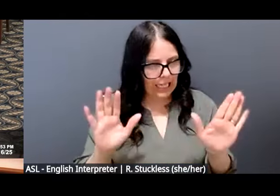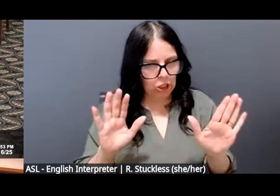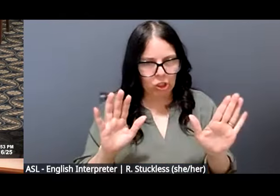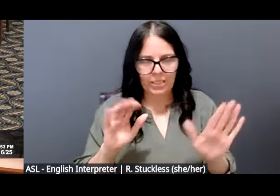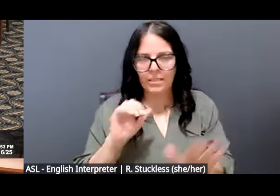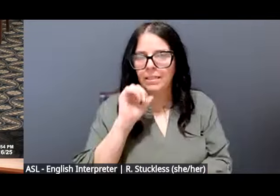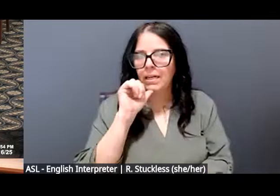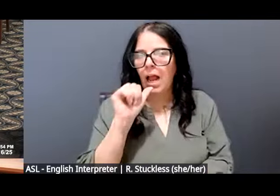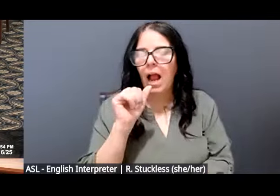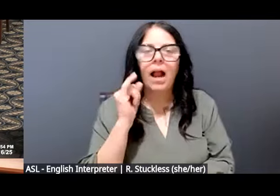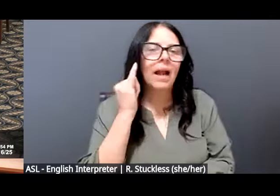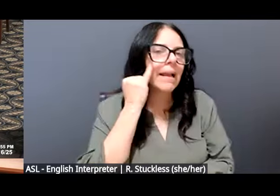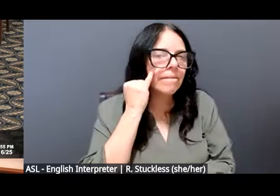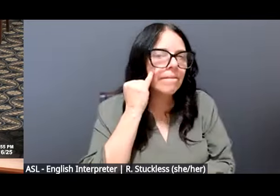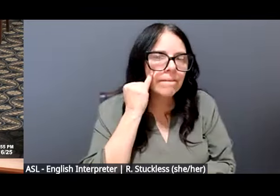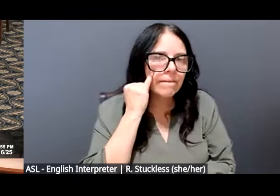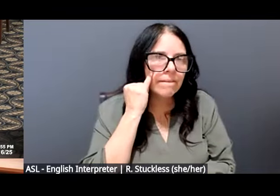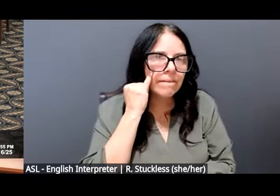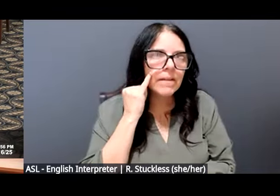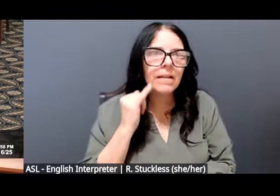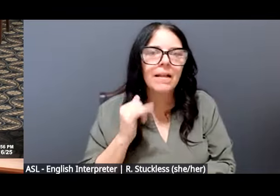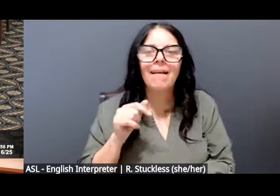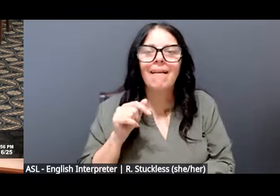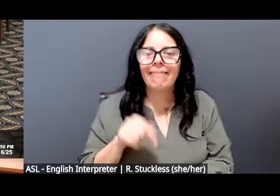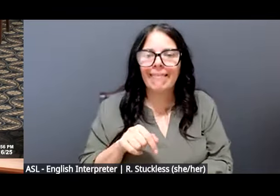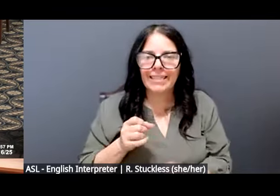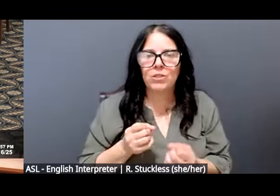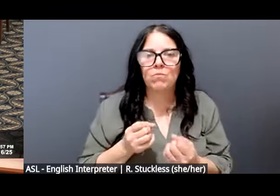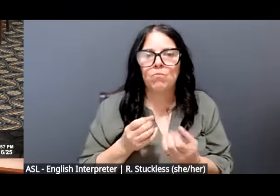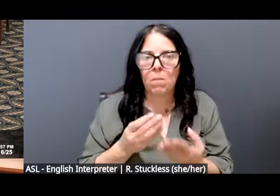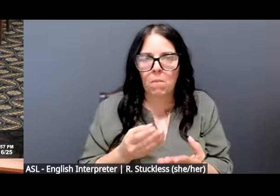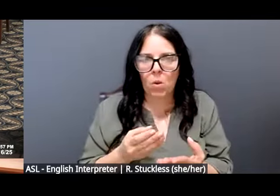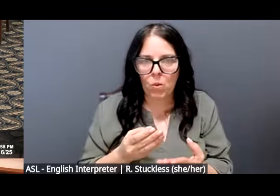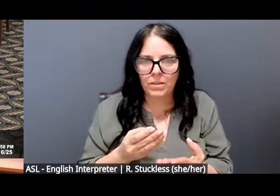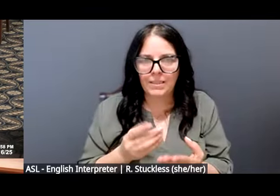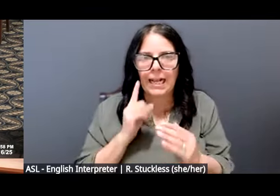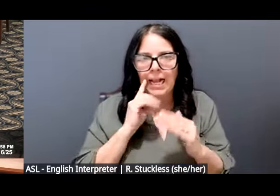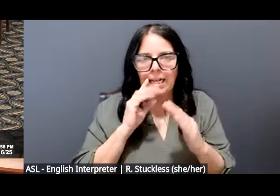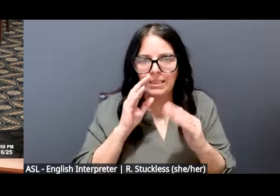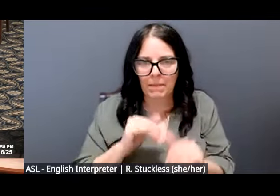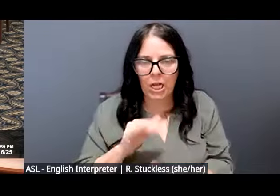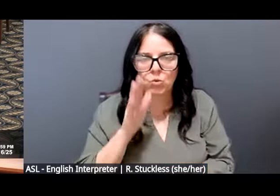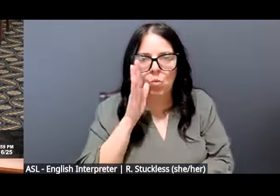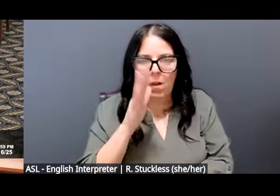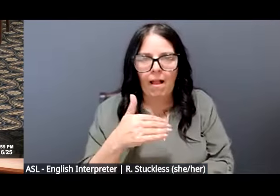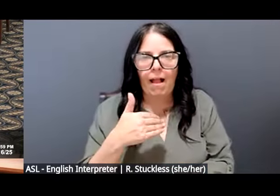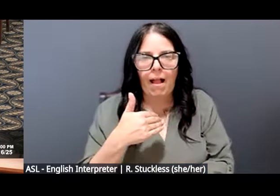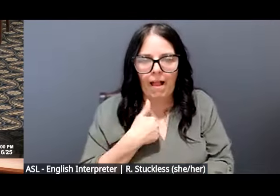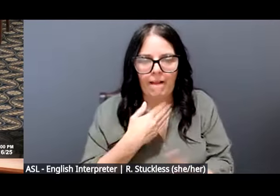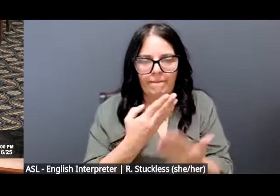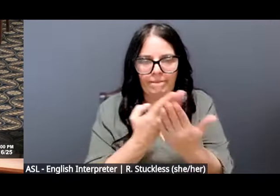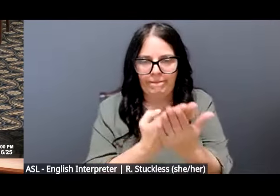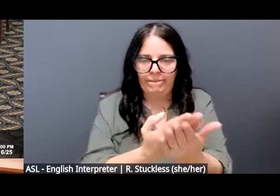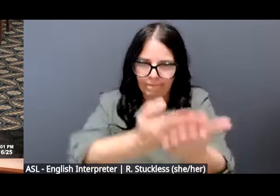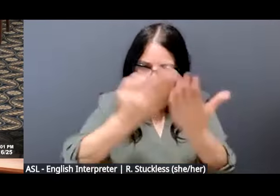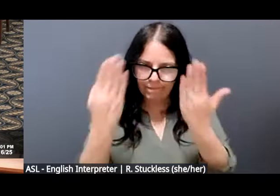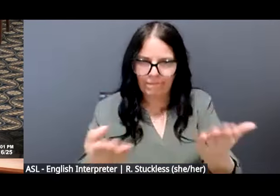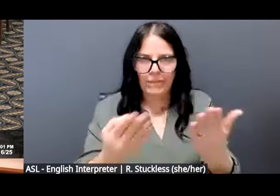hypothetical. This proposal anticipates that there's going to be two lists. Otherwise, why would it require a